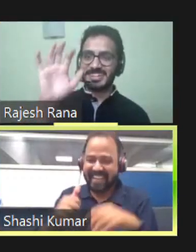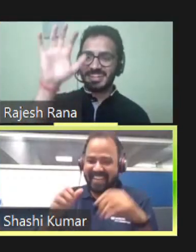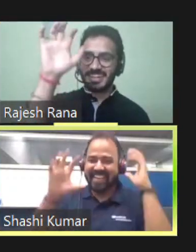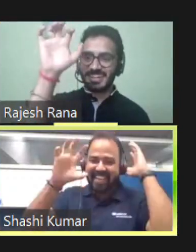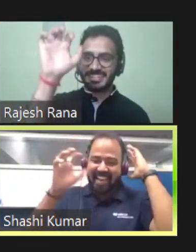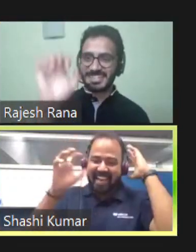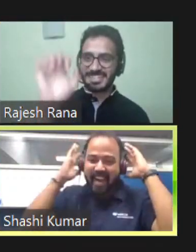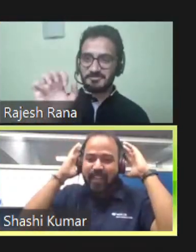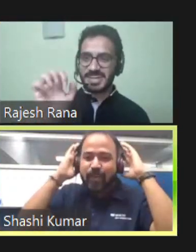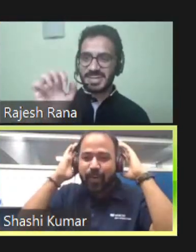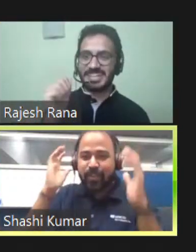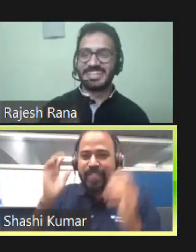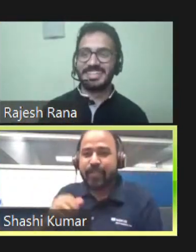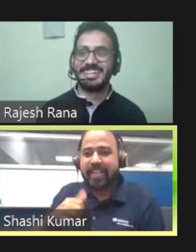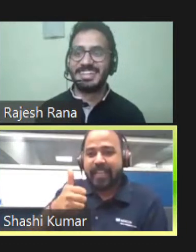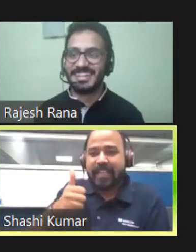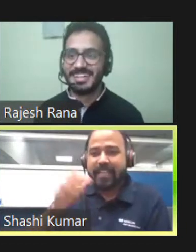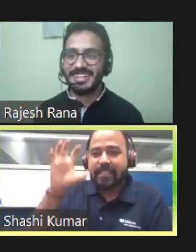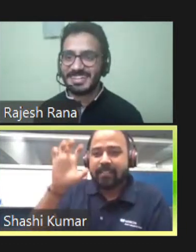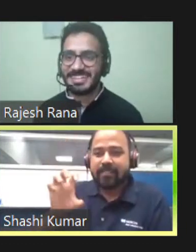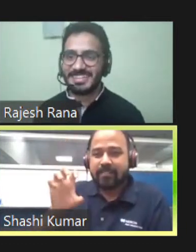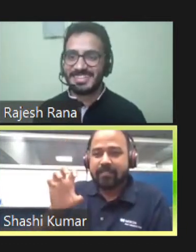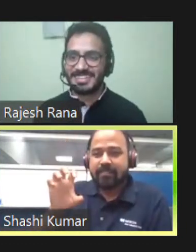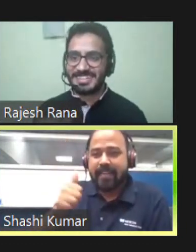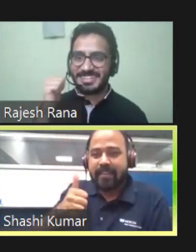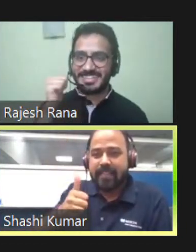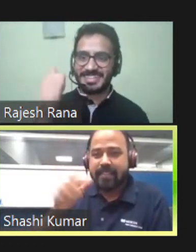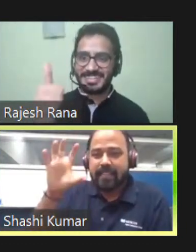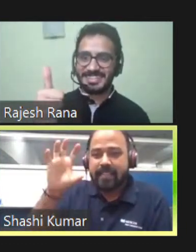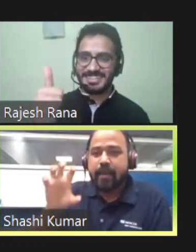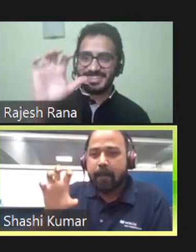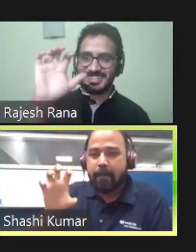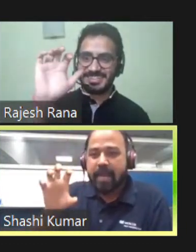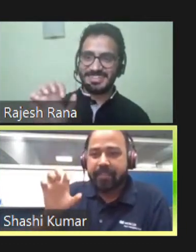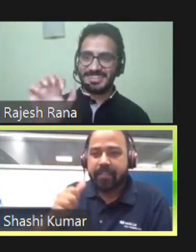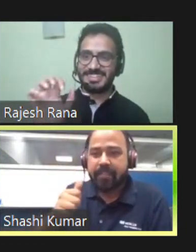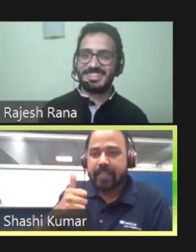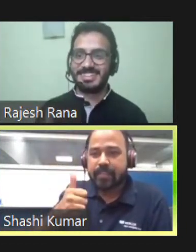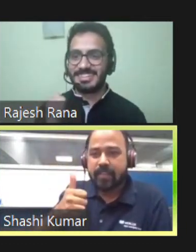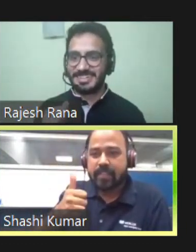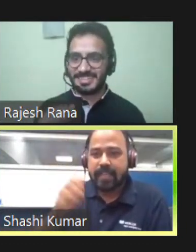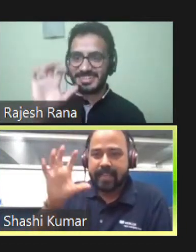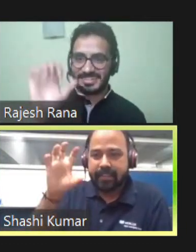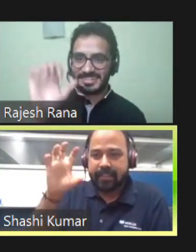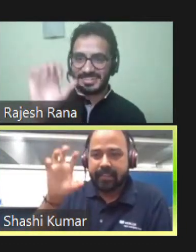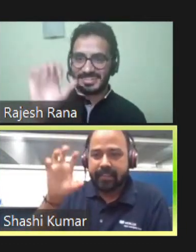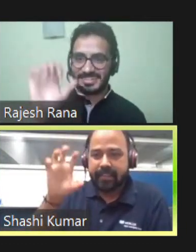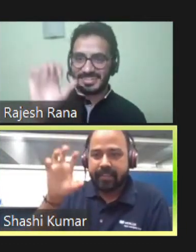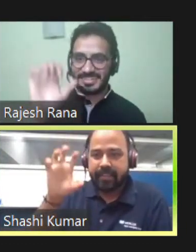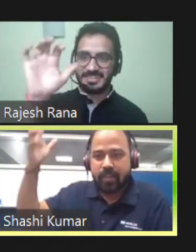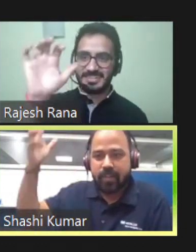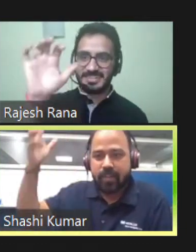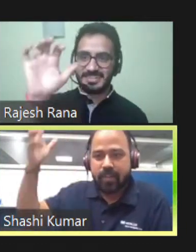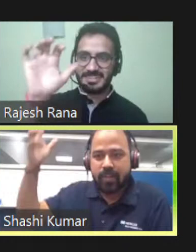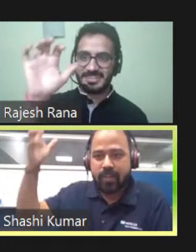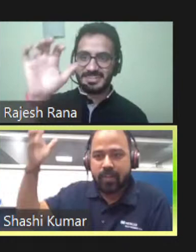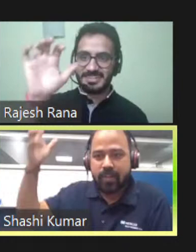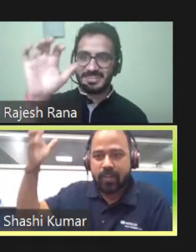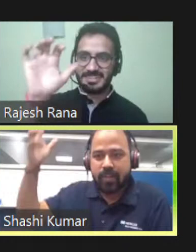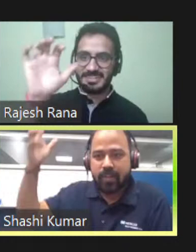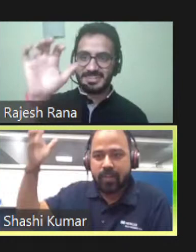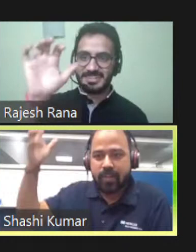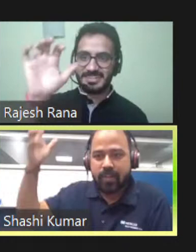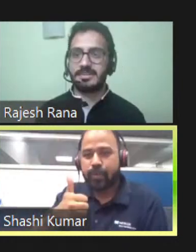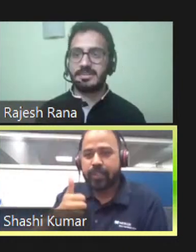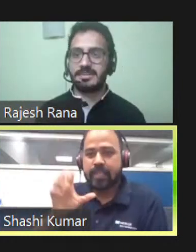Yeah. evening. So It's the in good the evening mid. is right. It's in the mid. It's not setting yet. It's not on the head